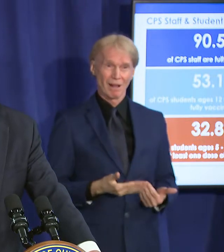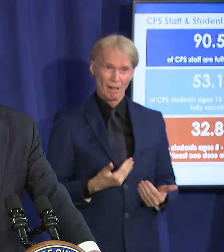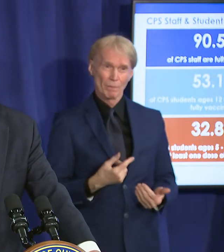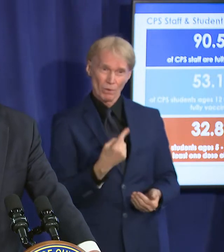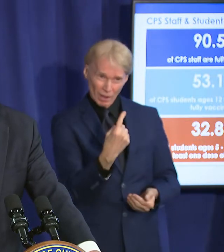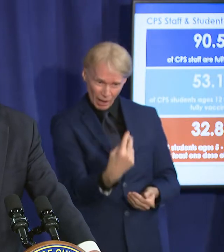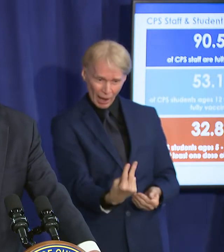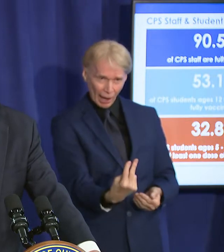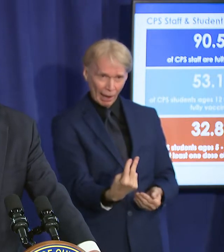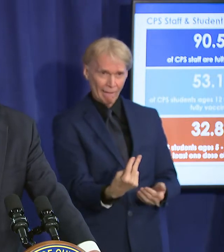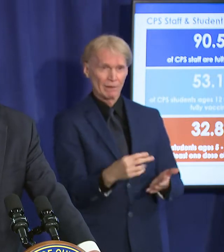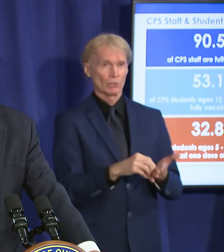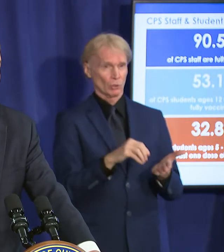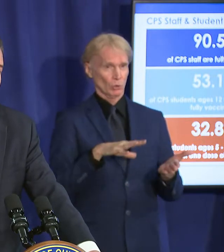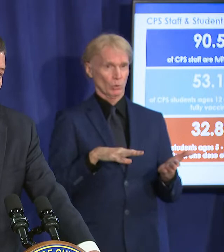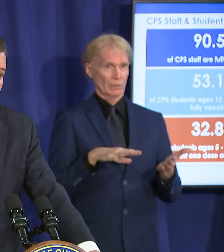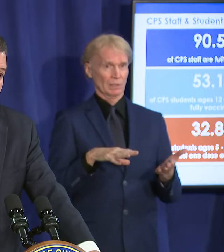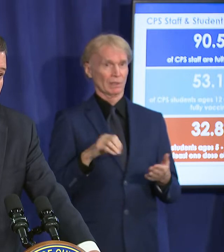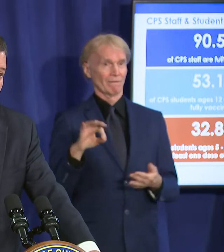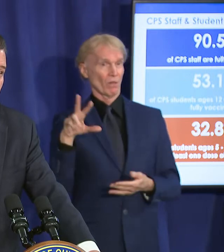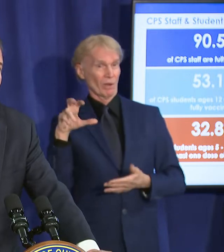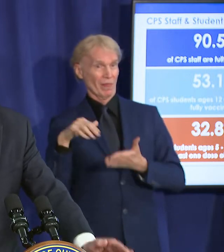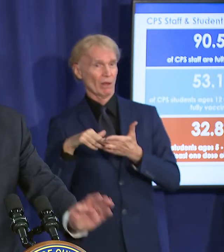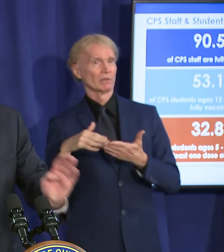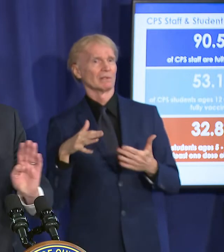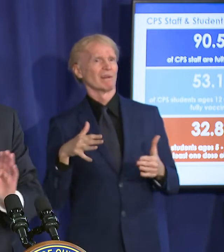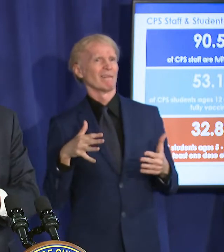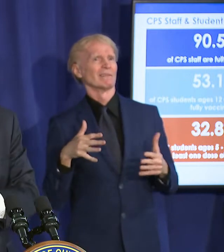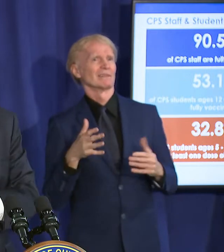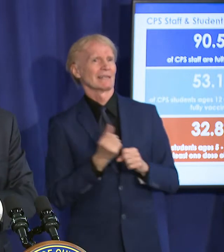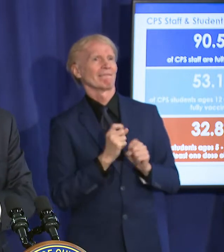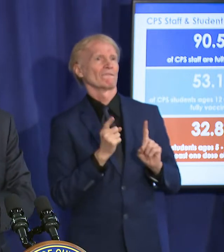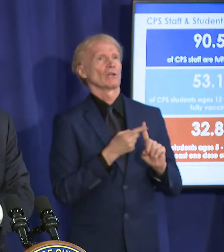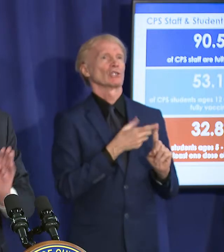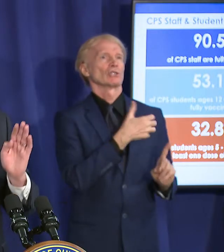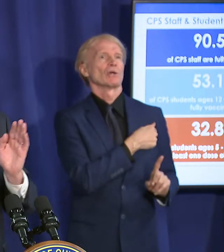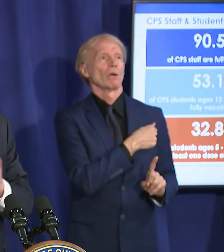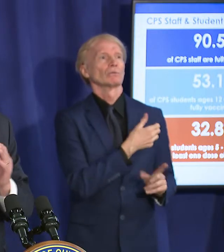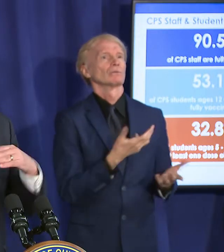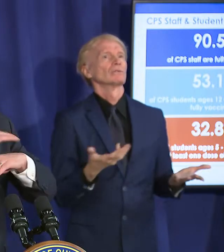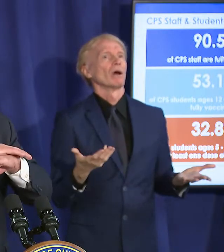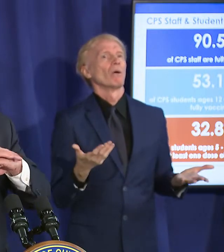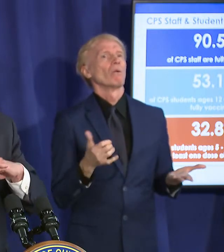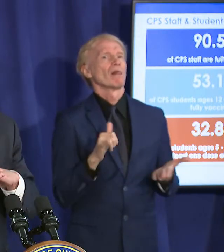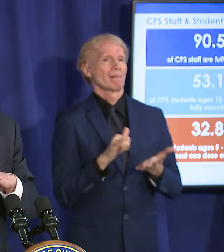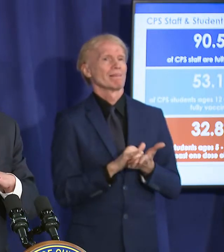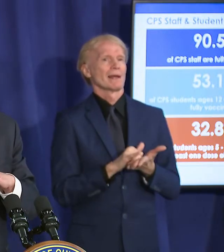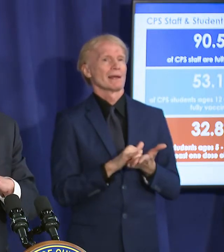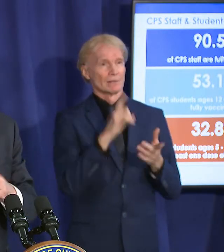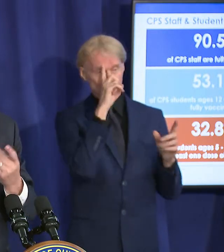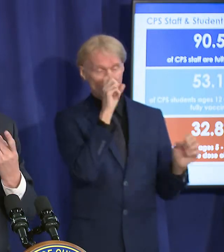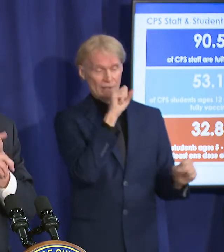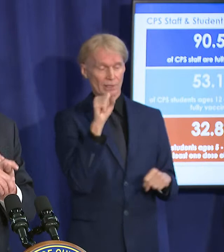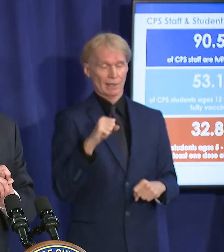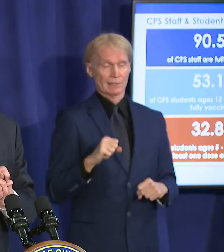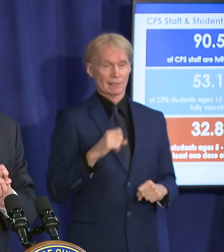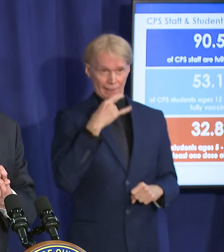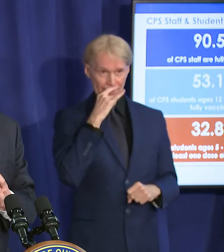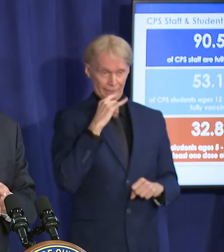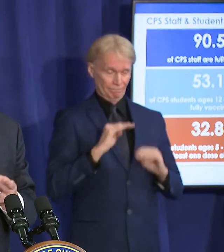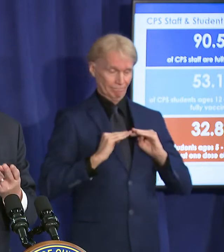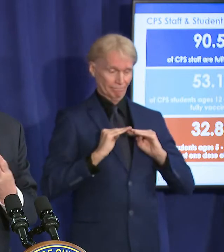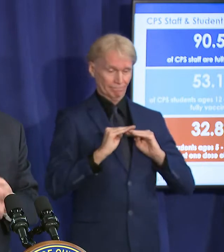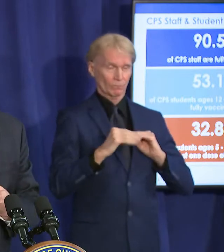our students are now reaching the first dose. So again, keep in mind the strategies. As cases are stabilizing, we're